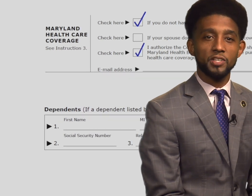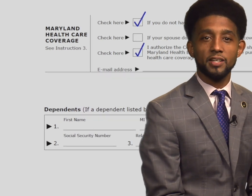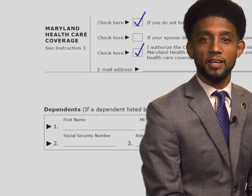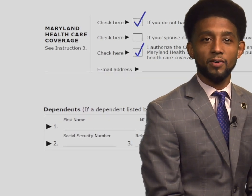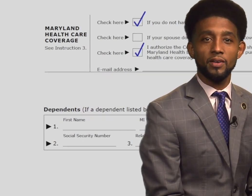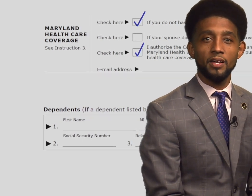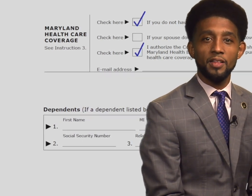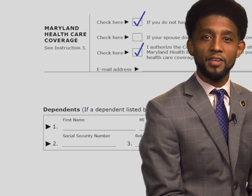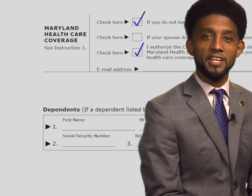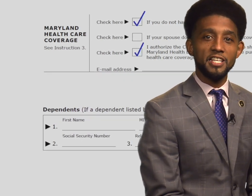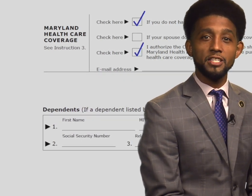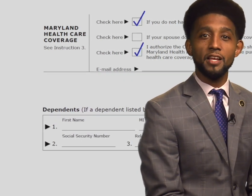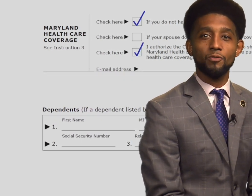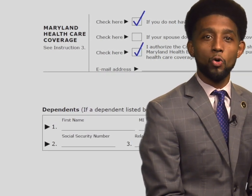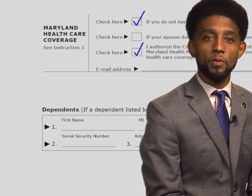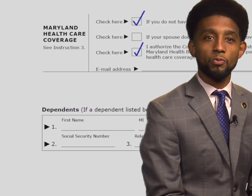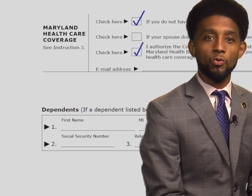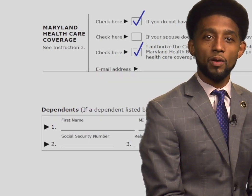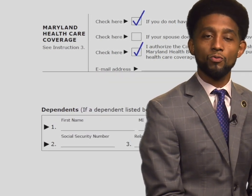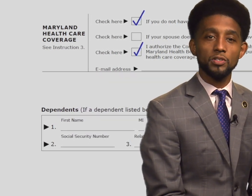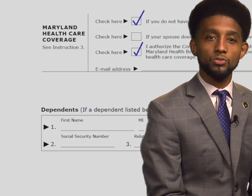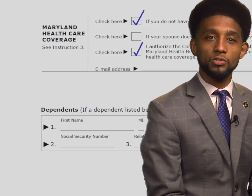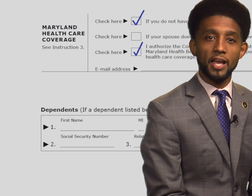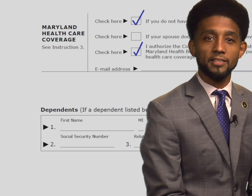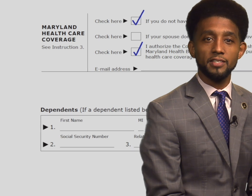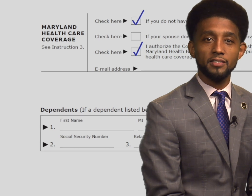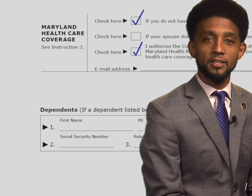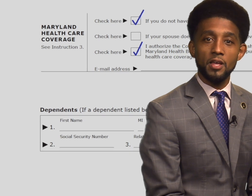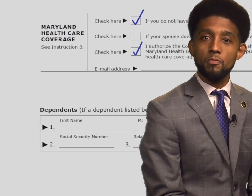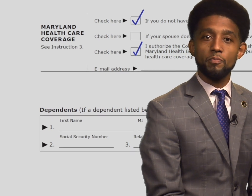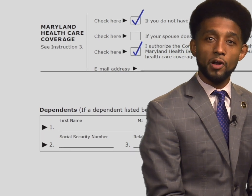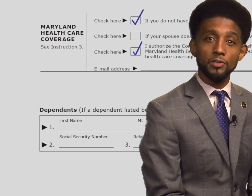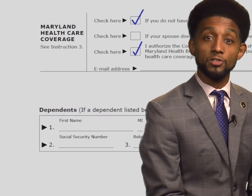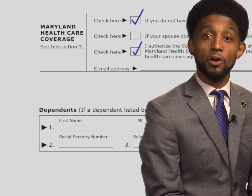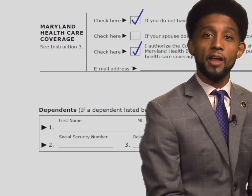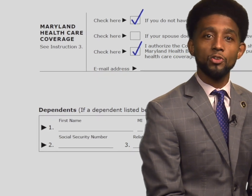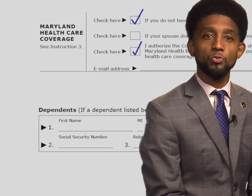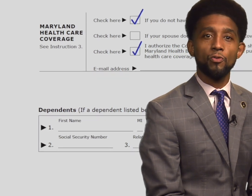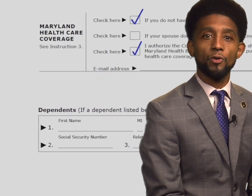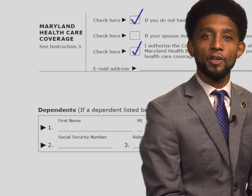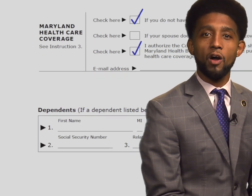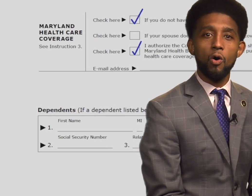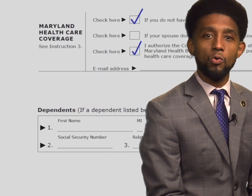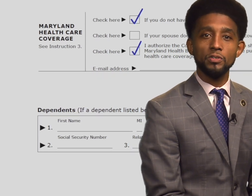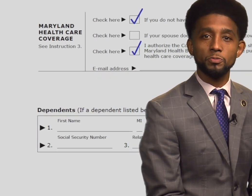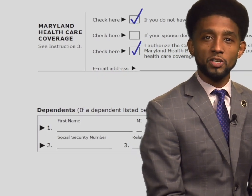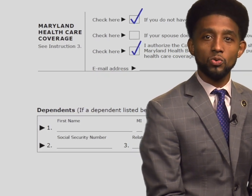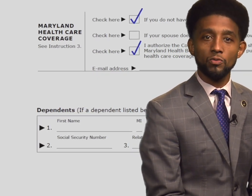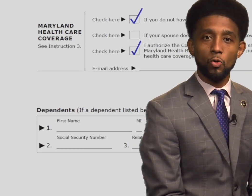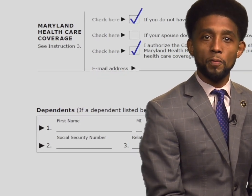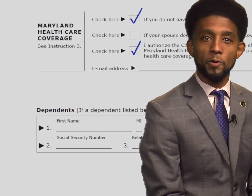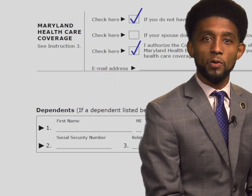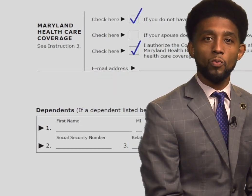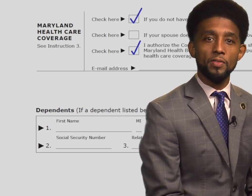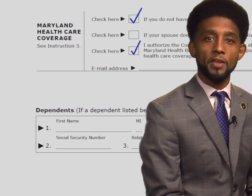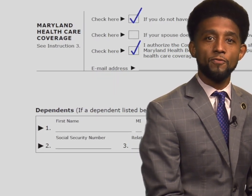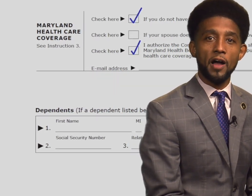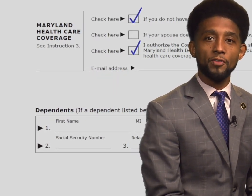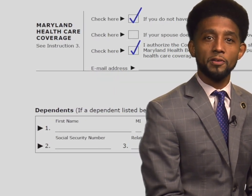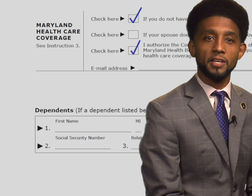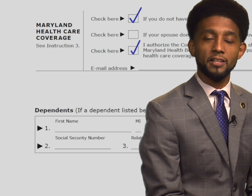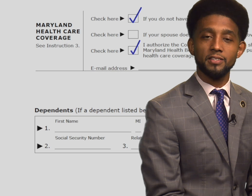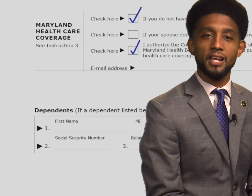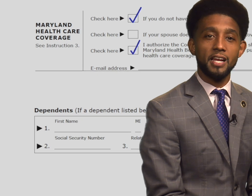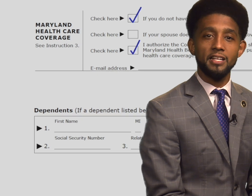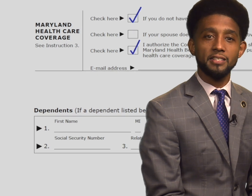funny-looking mole checked out. The Easy Enrollment program runs through tax season. Marylanders are eligible for their own special enrollment period when they